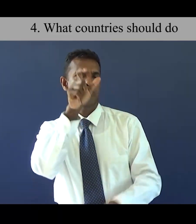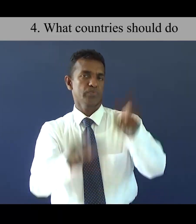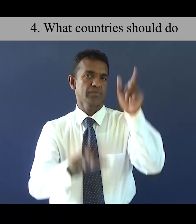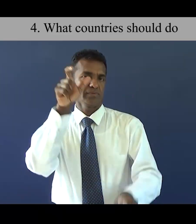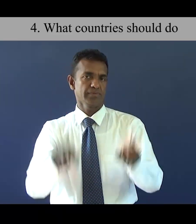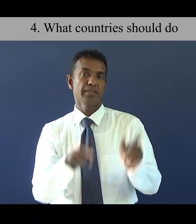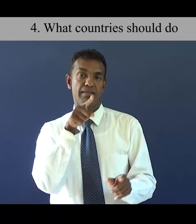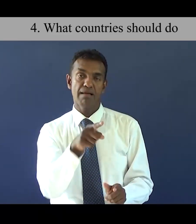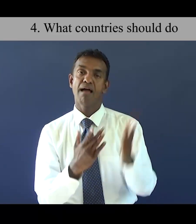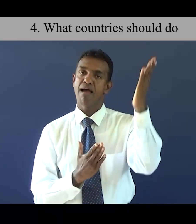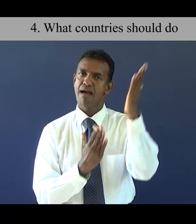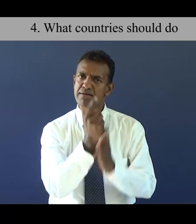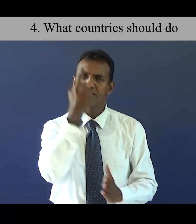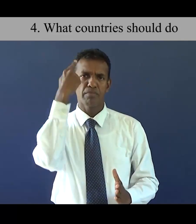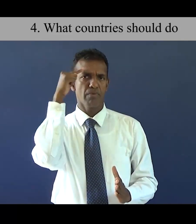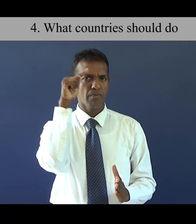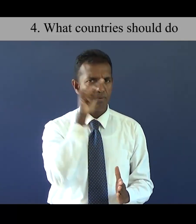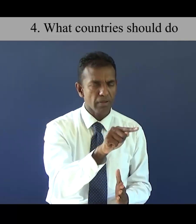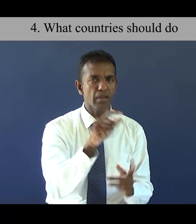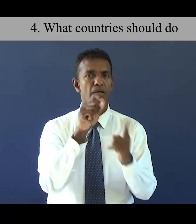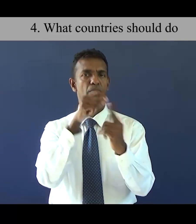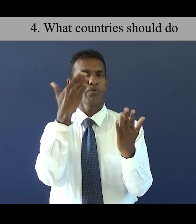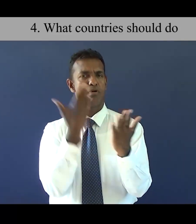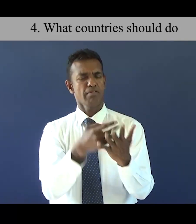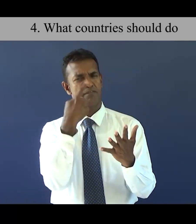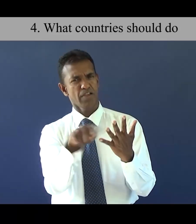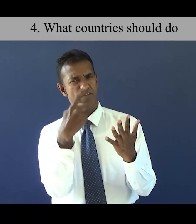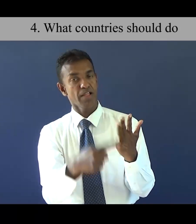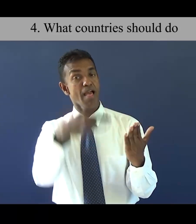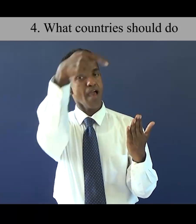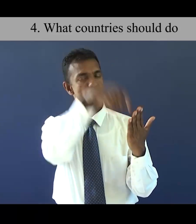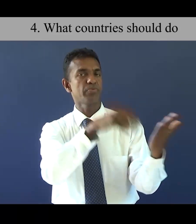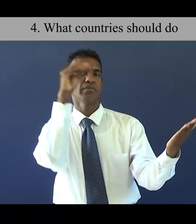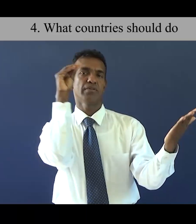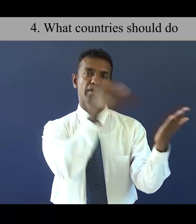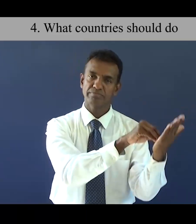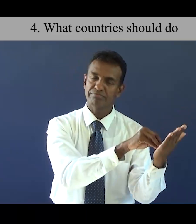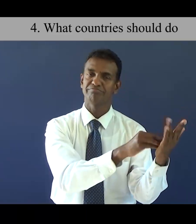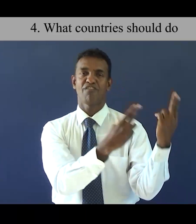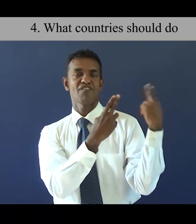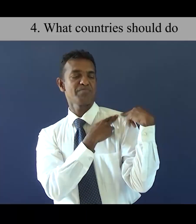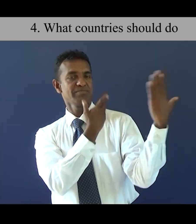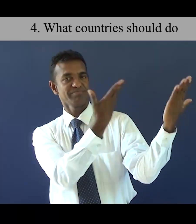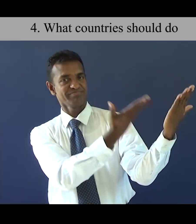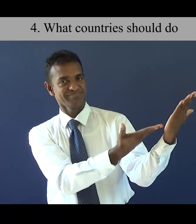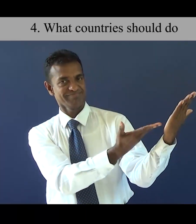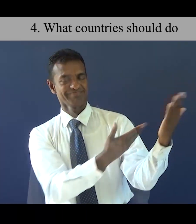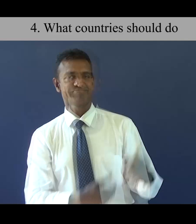included in all policies. Not doing things that are against this